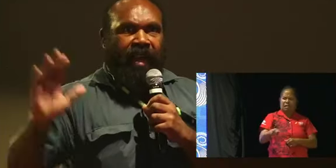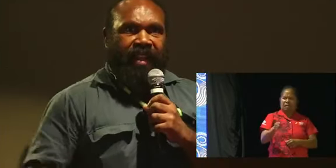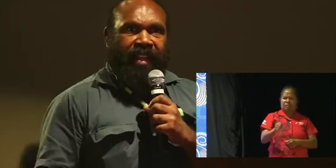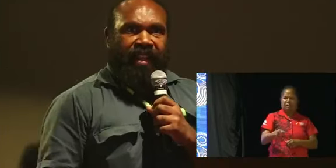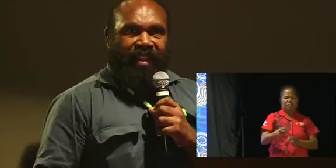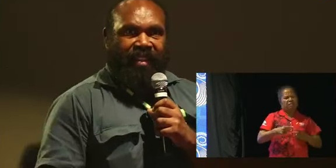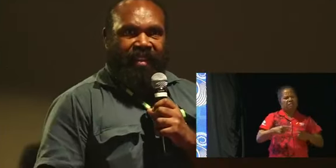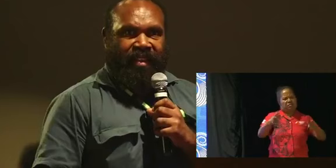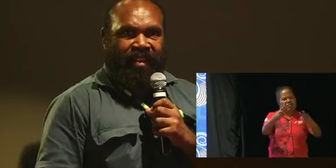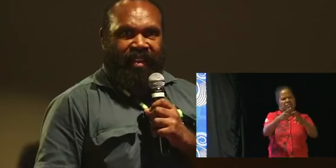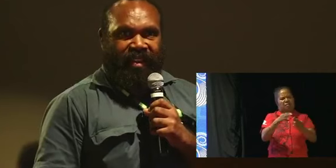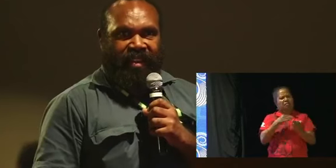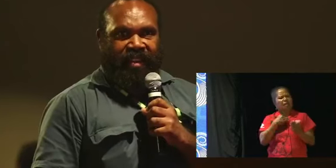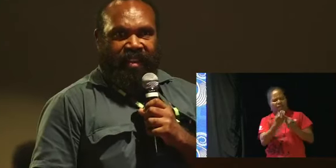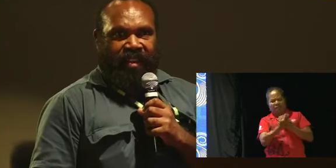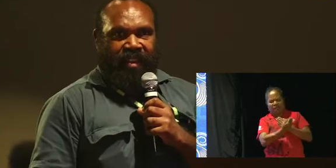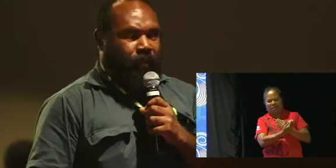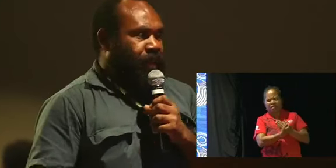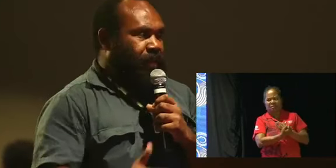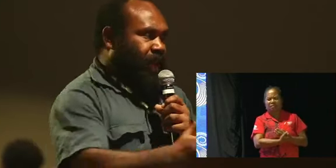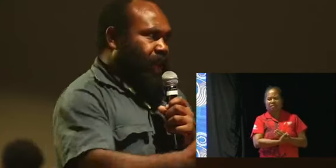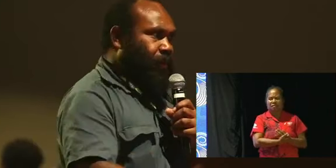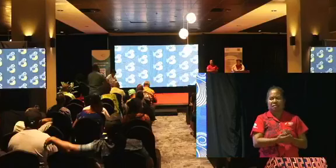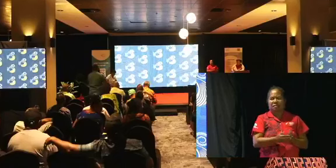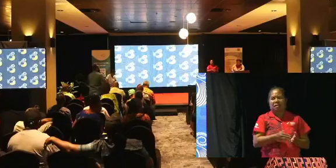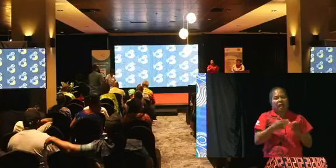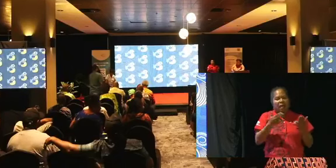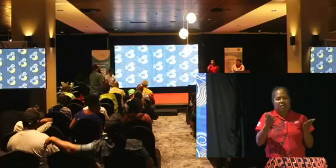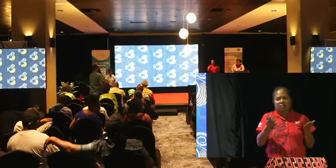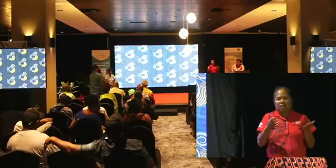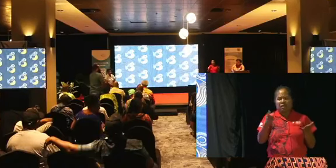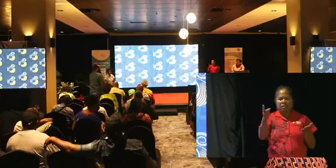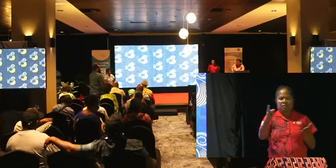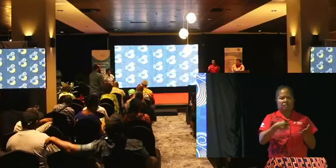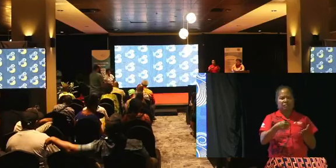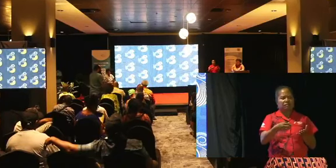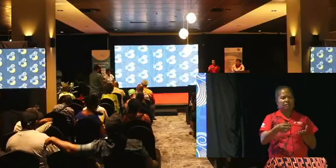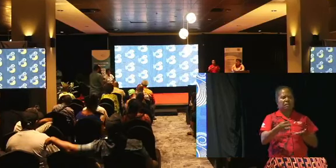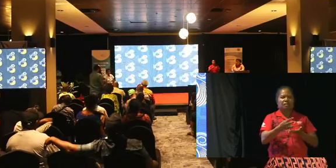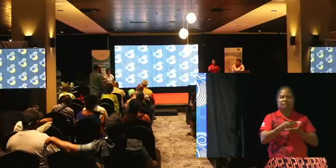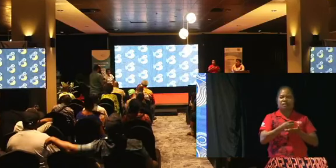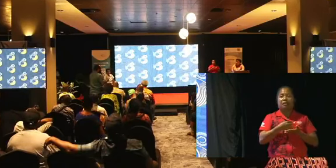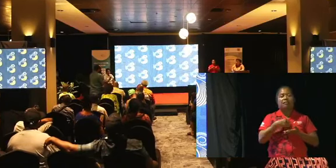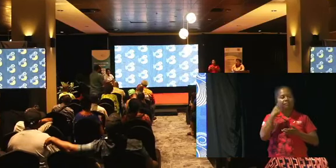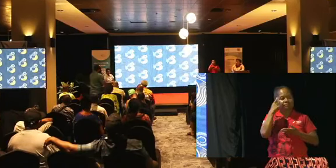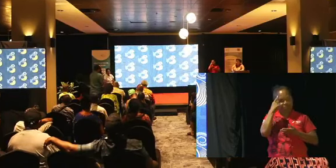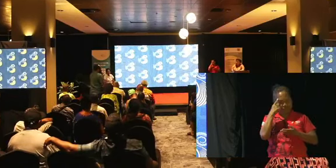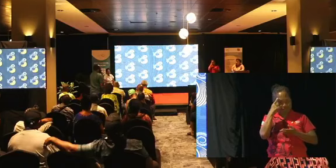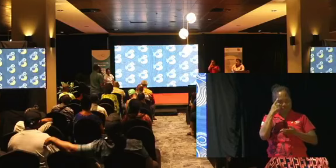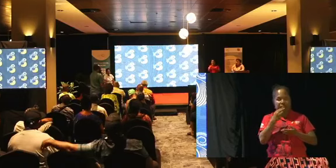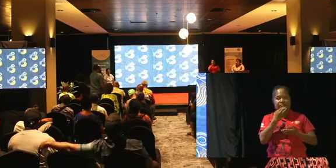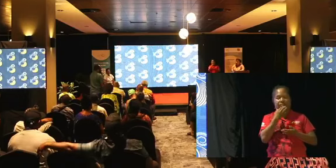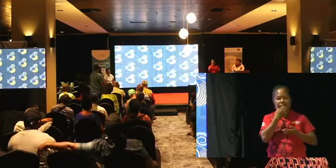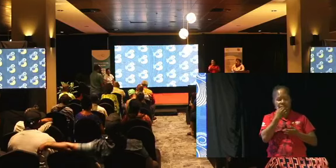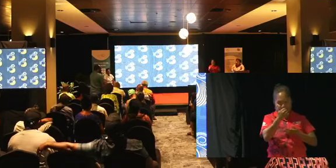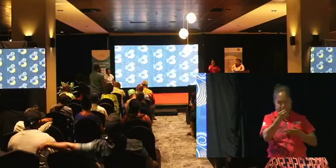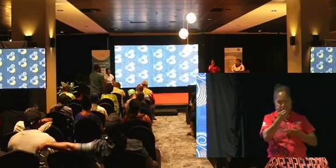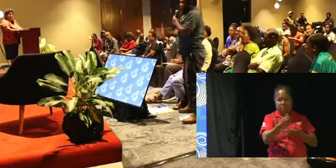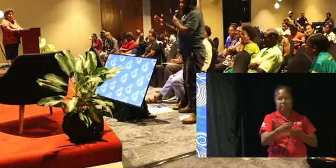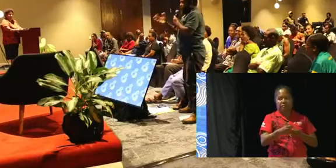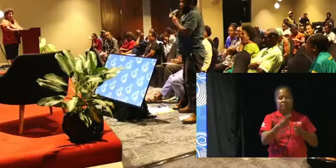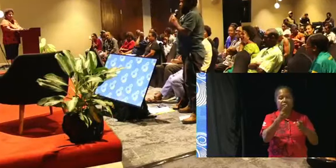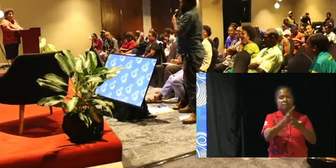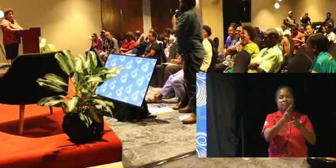by me ba hide there. How about me ba come loki this la information? And worry do me so. This you pay get to clear